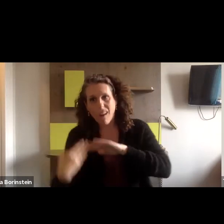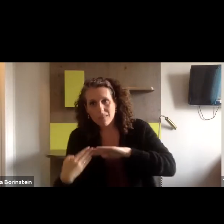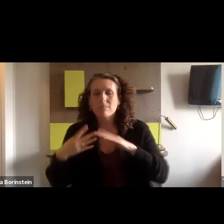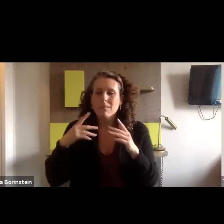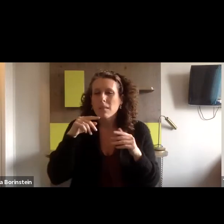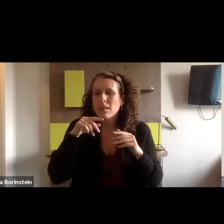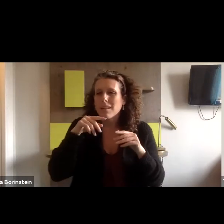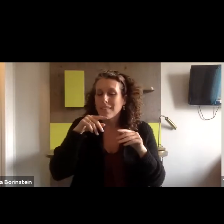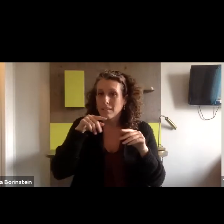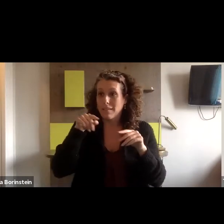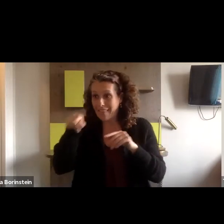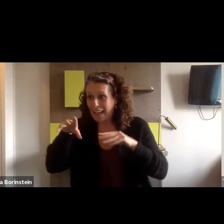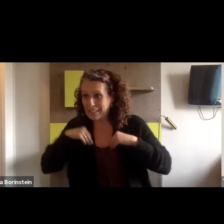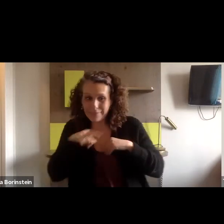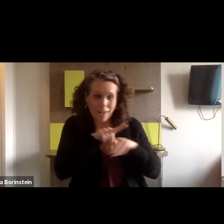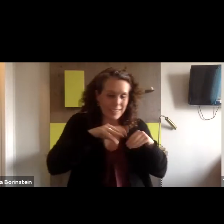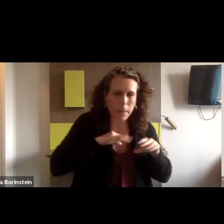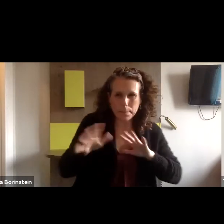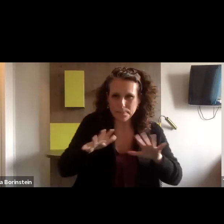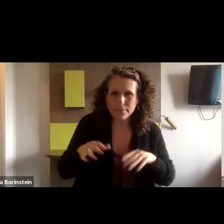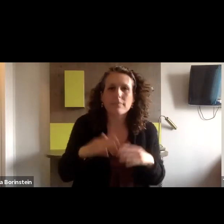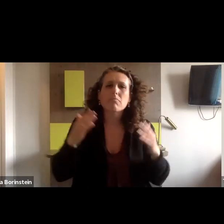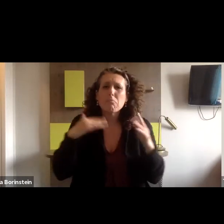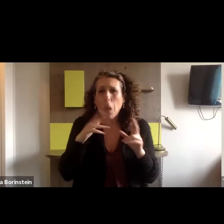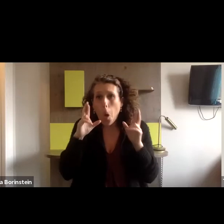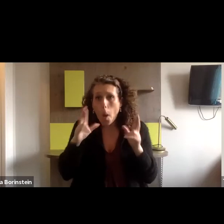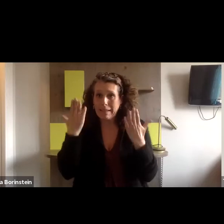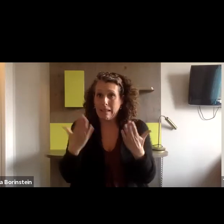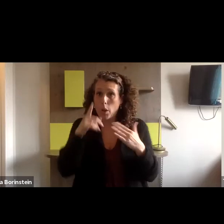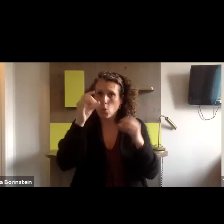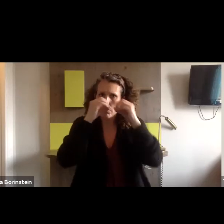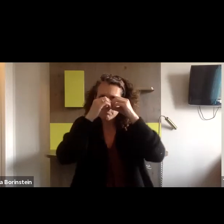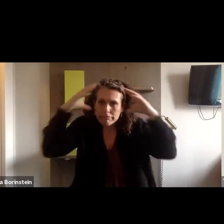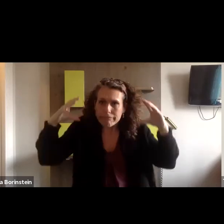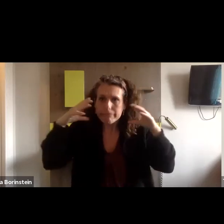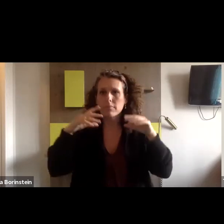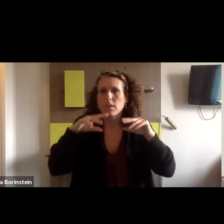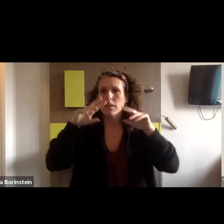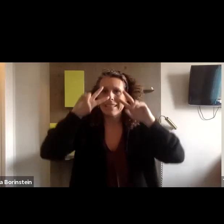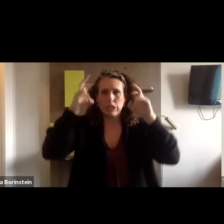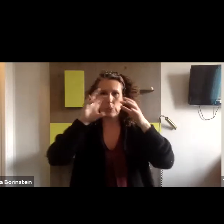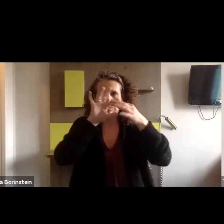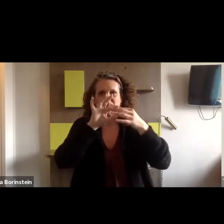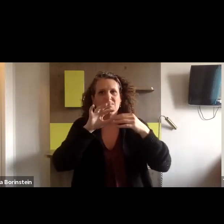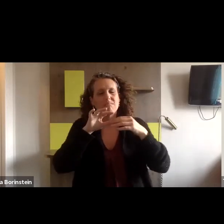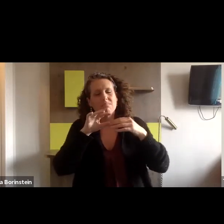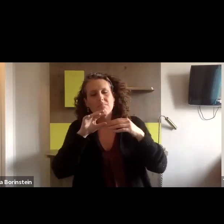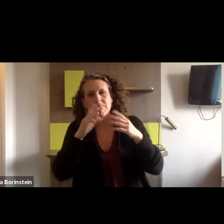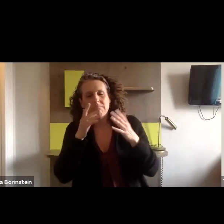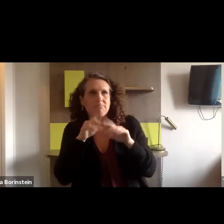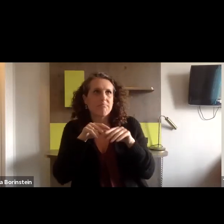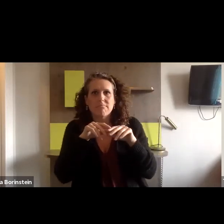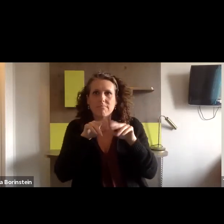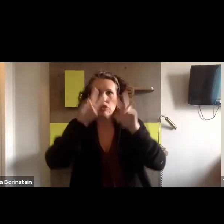So I hope that this gave them insight into issues in our Swiss-German context, on